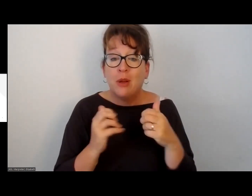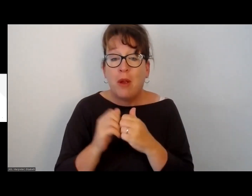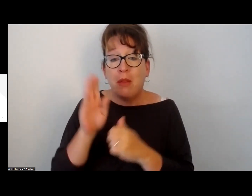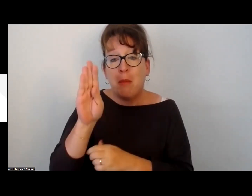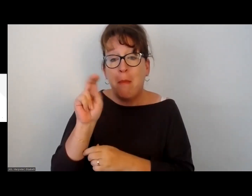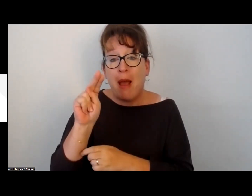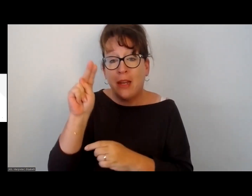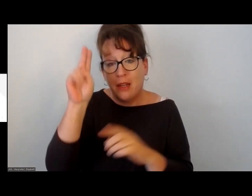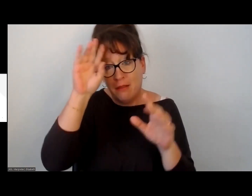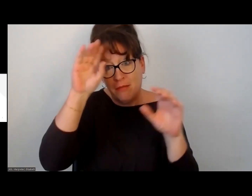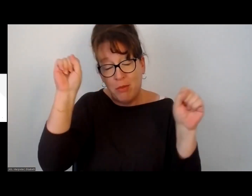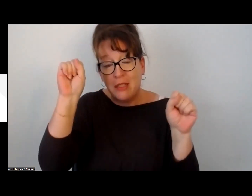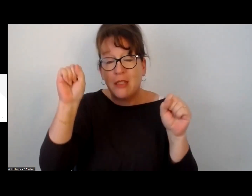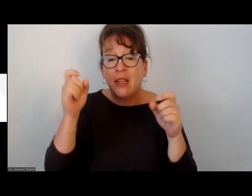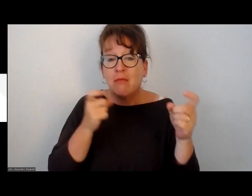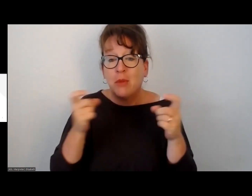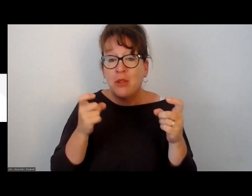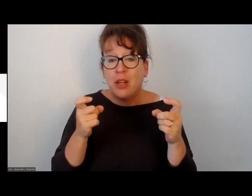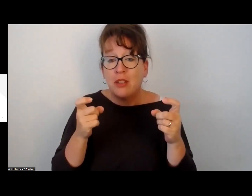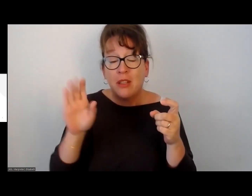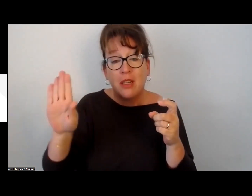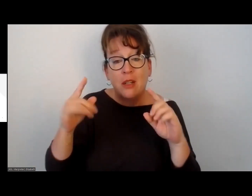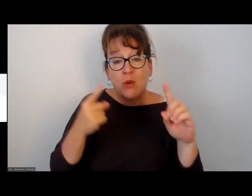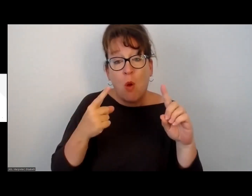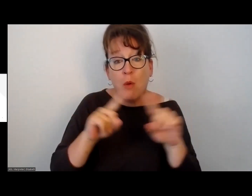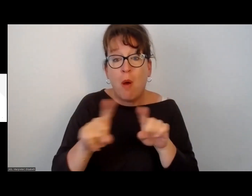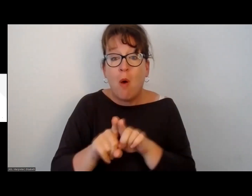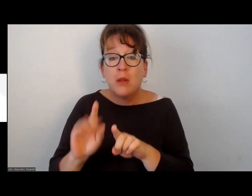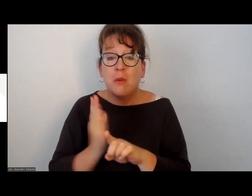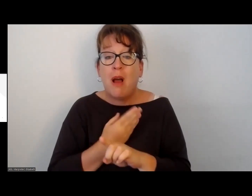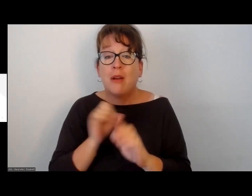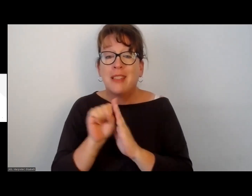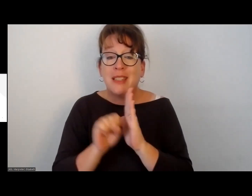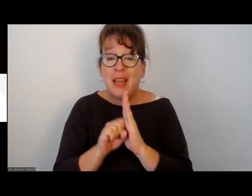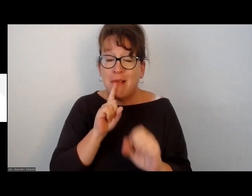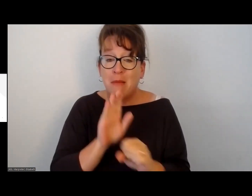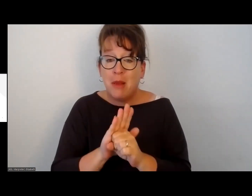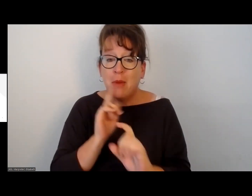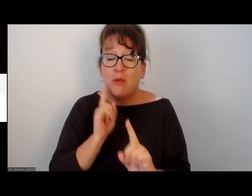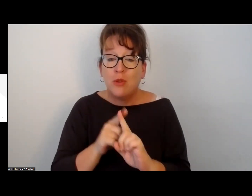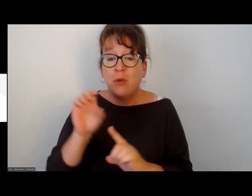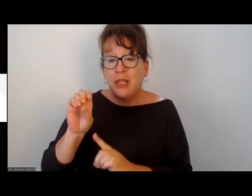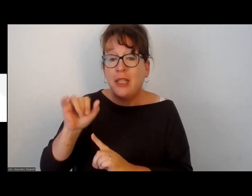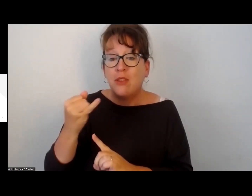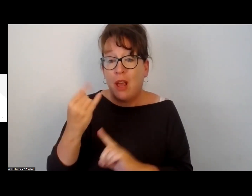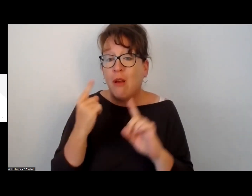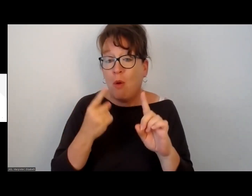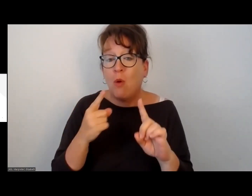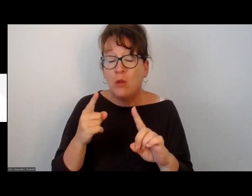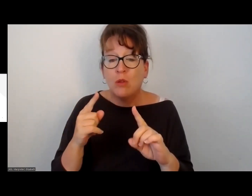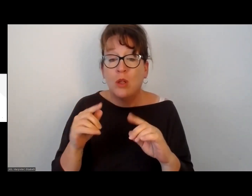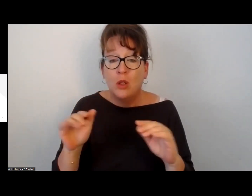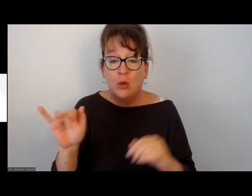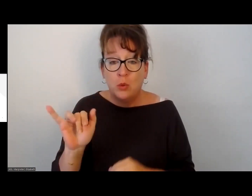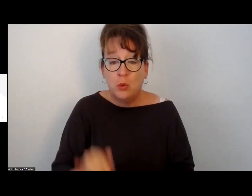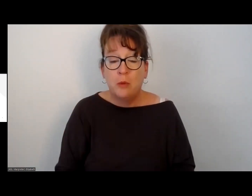40 initiative, but also with our own state commitment to environmental justice communities. And so the